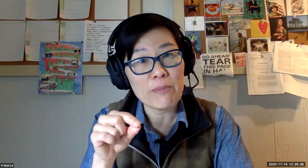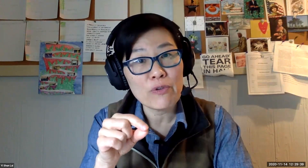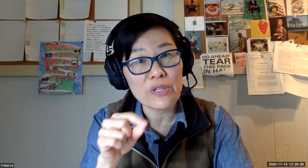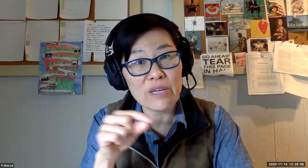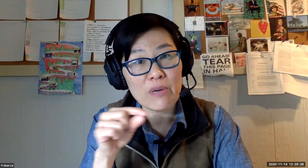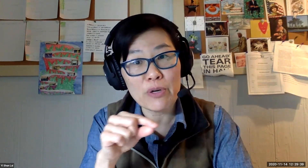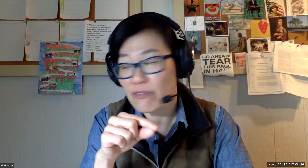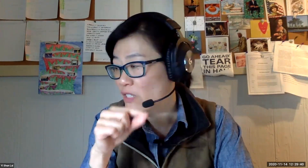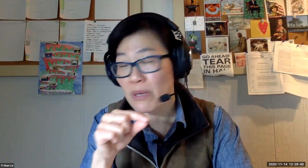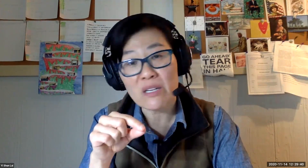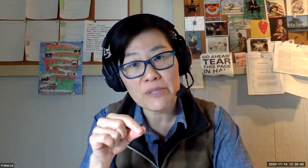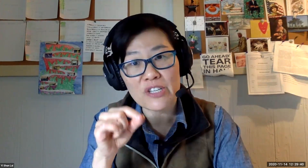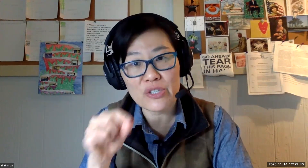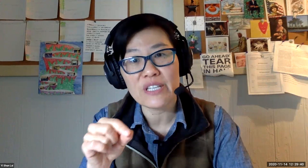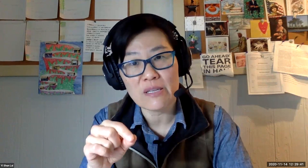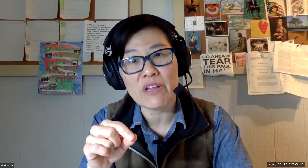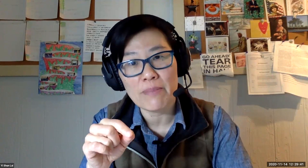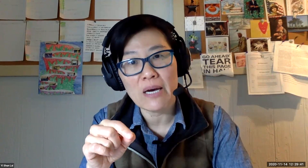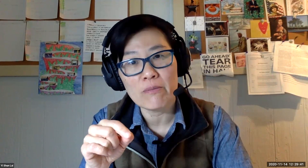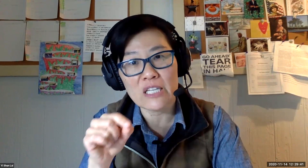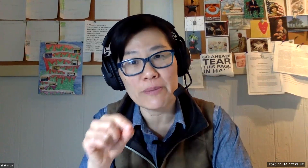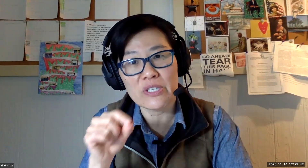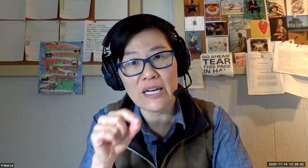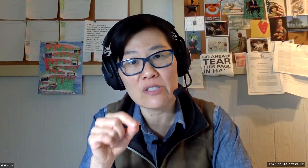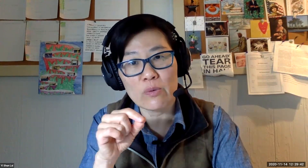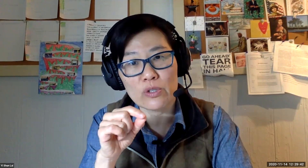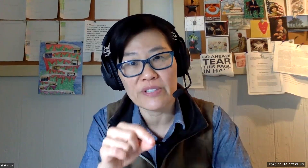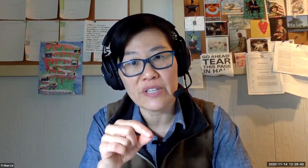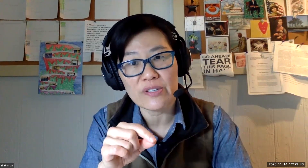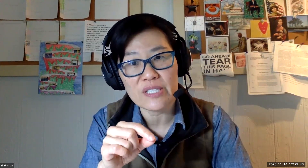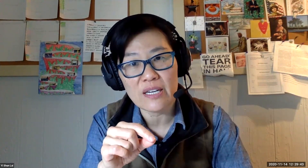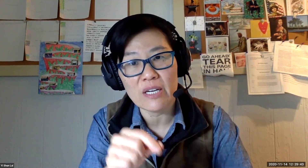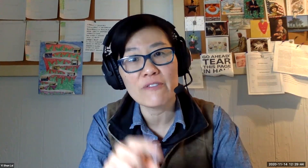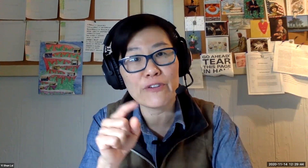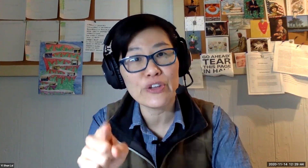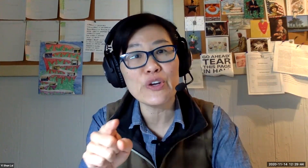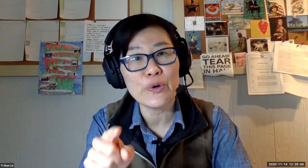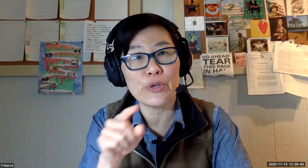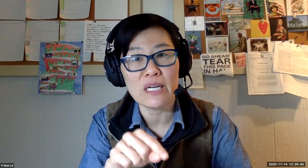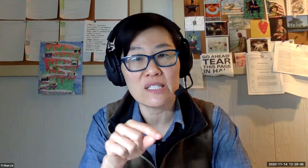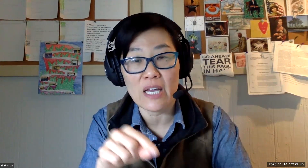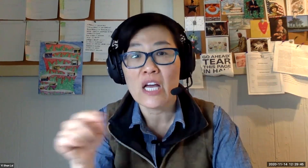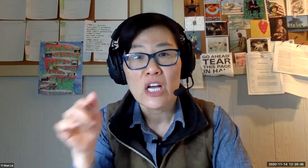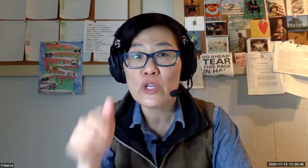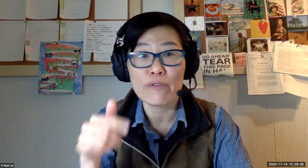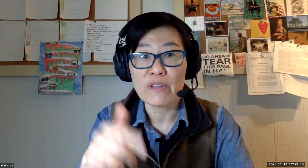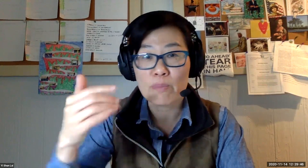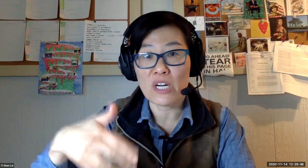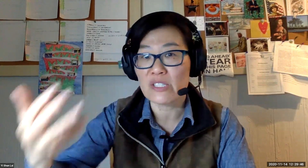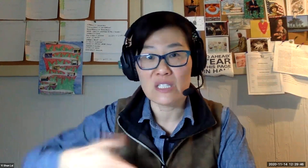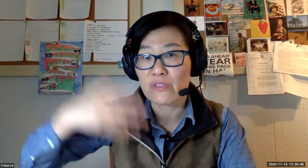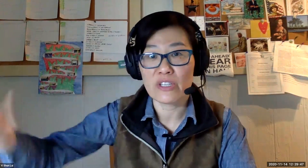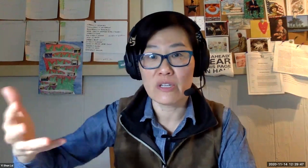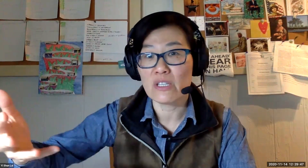was talking about before, like in my bona fides for pinups, I should have said something about my experience in the outside world of adventure racing, right? And for you, you might say you've lived